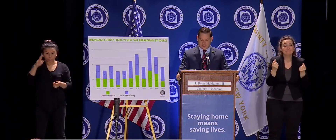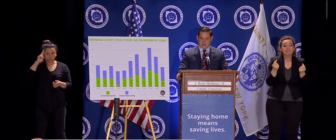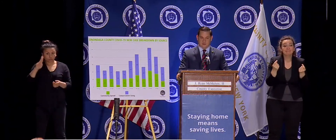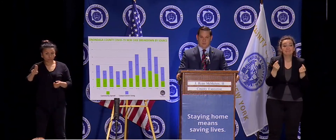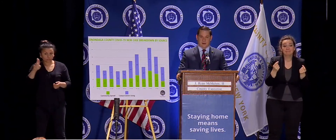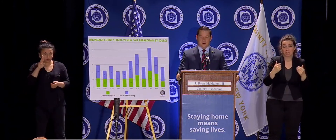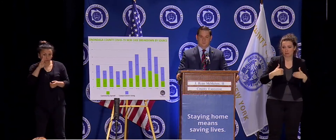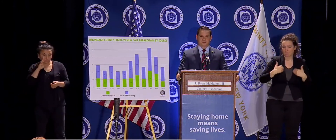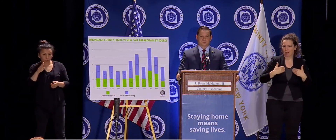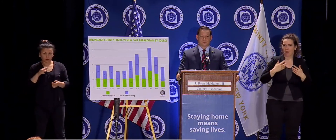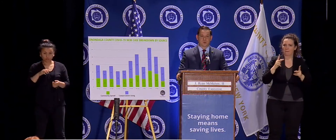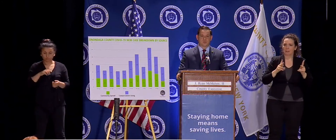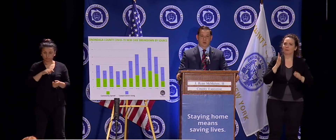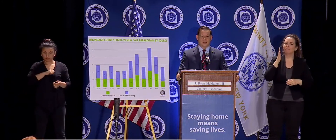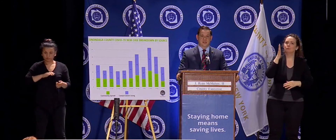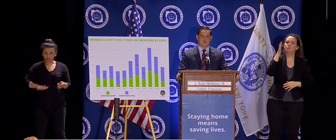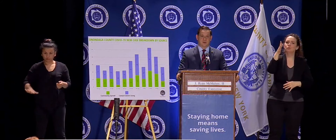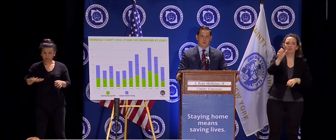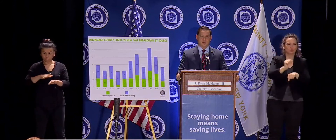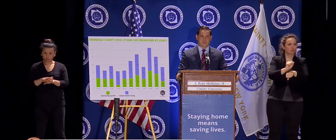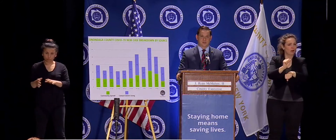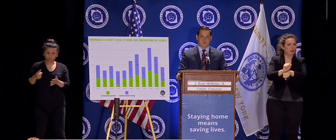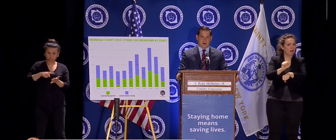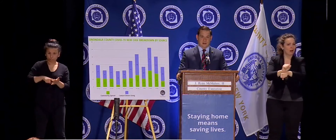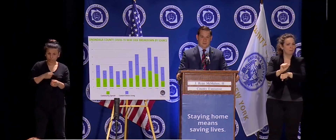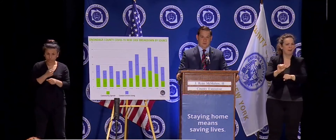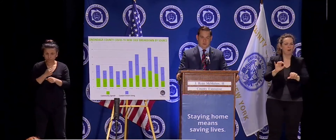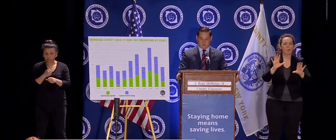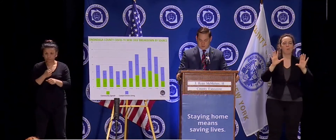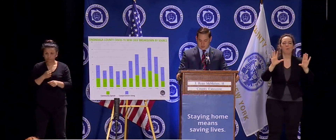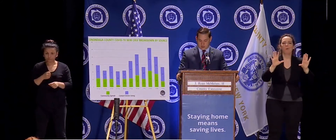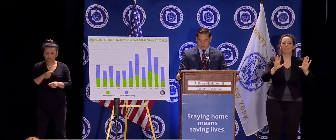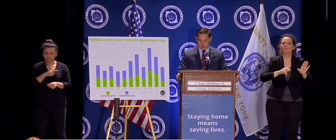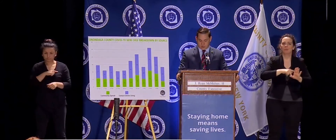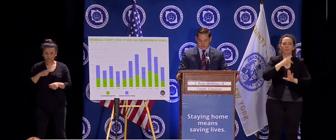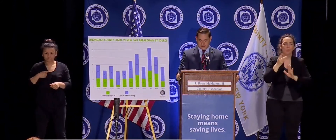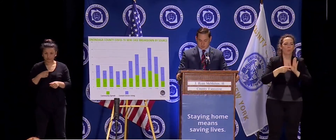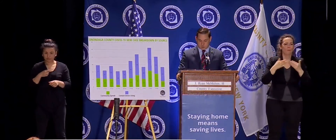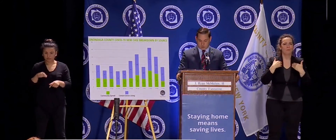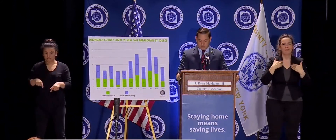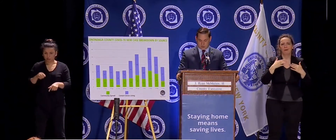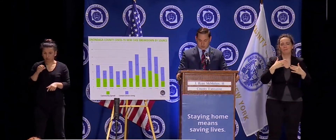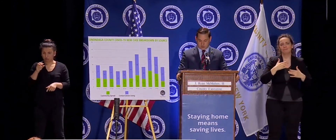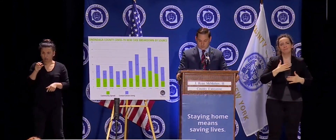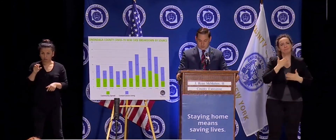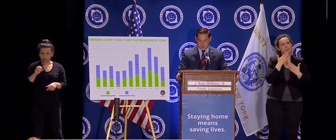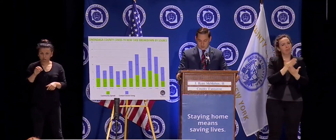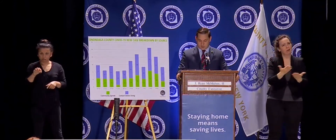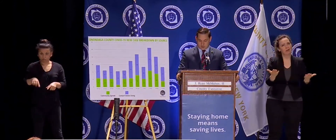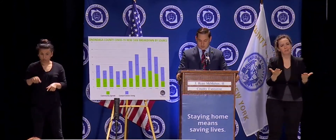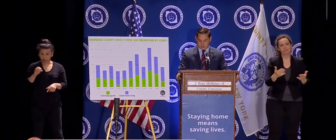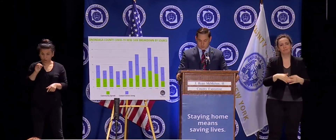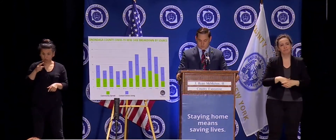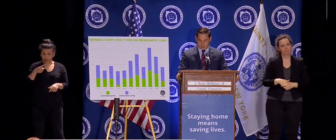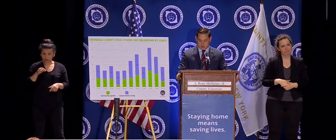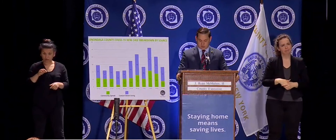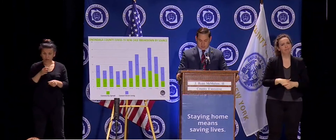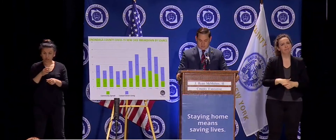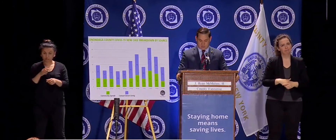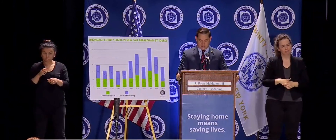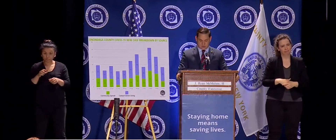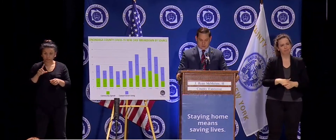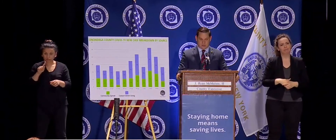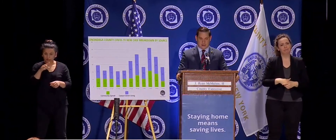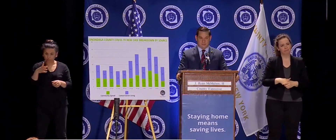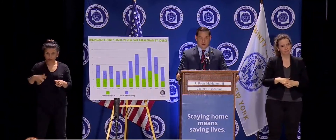I can't think of a better project for our region for economic recovery than our countywide STEAM school initiative. So we have done our